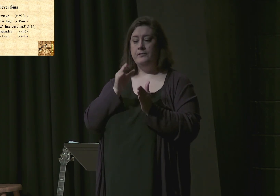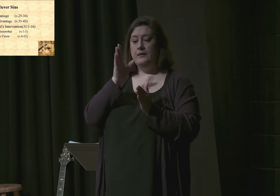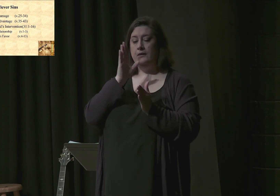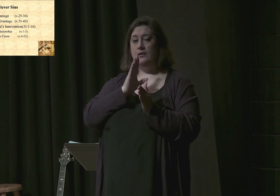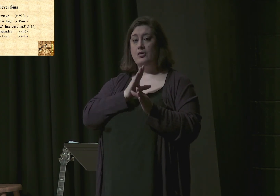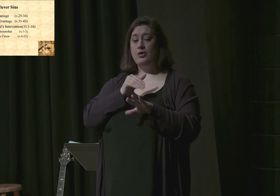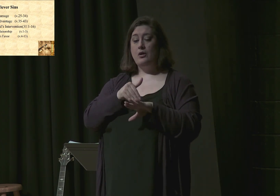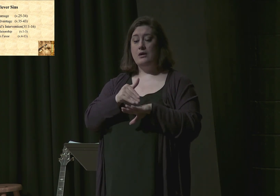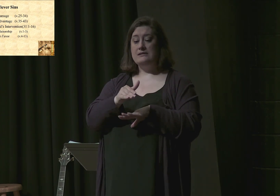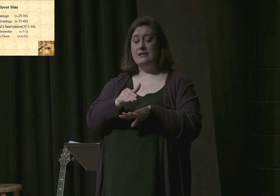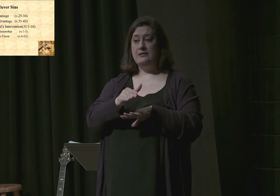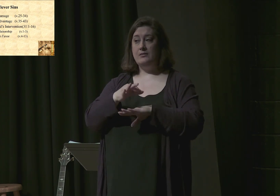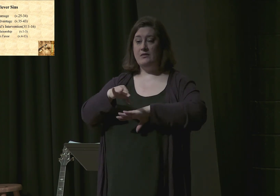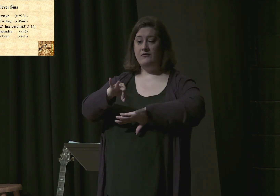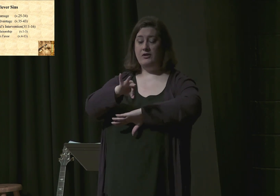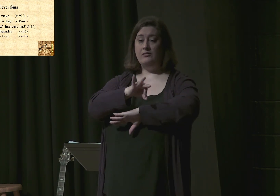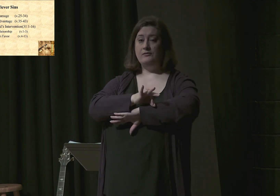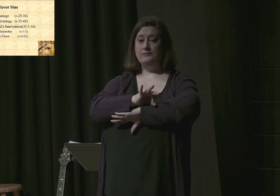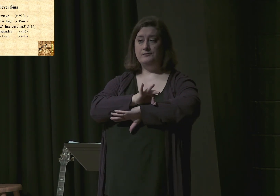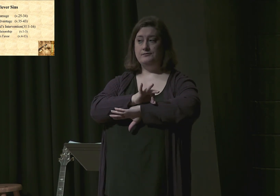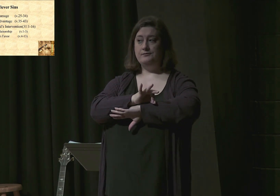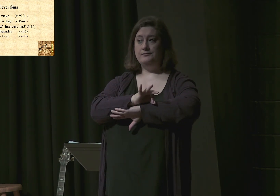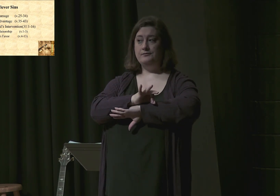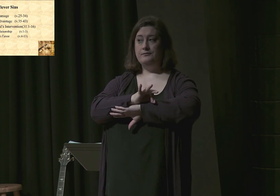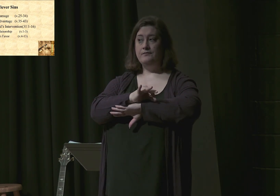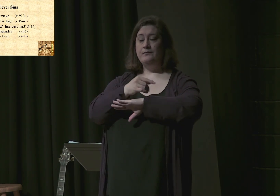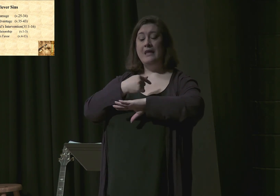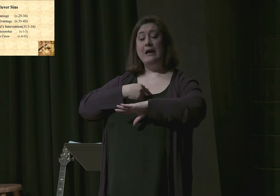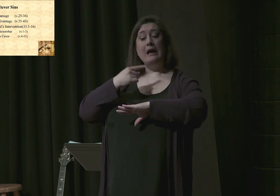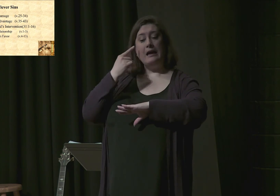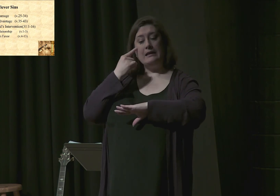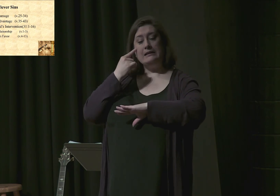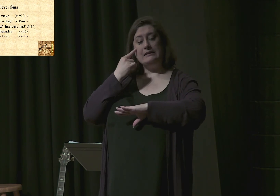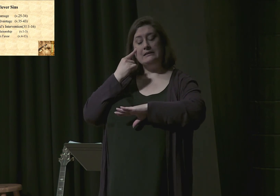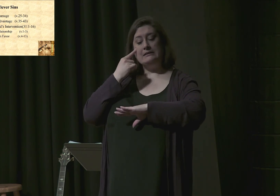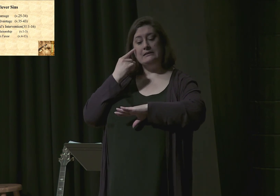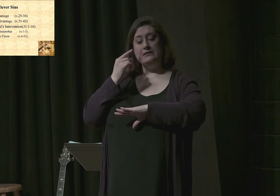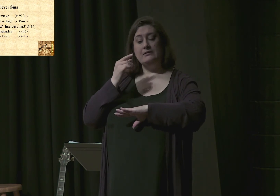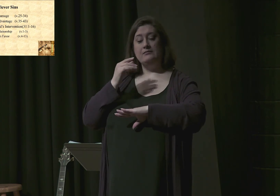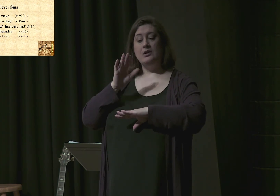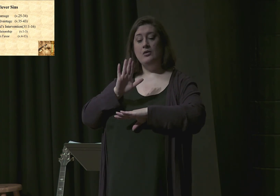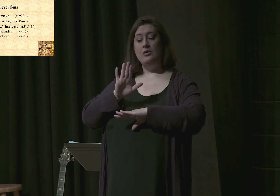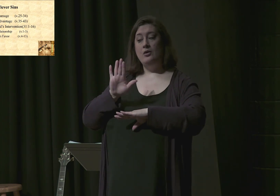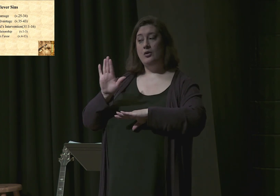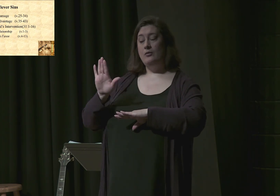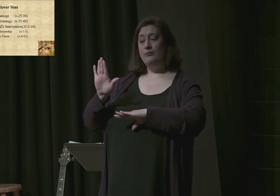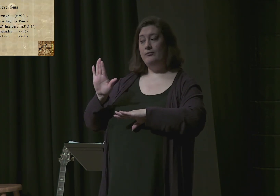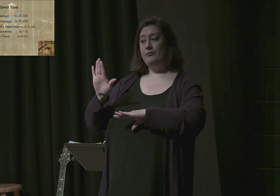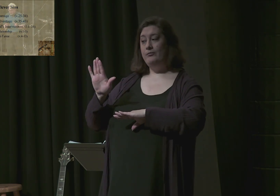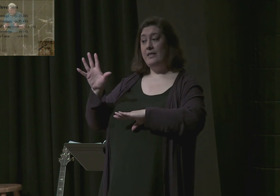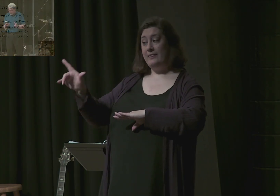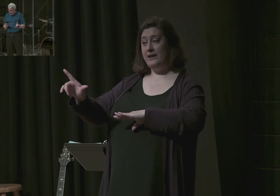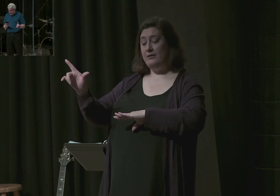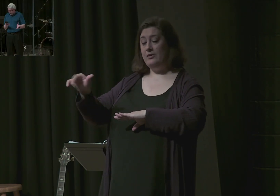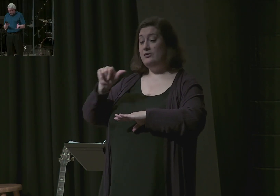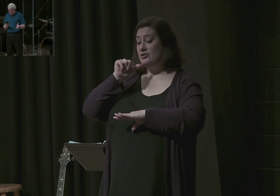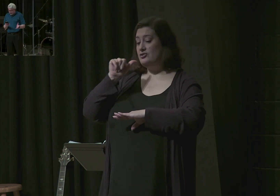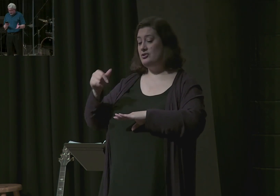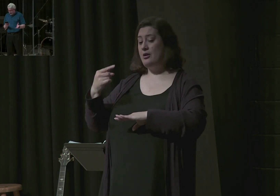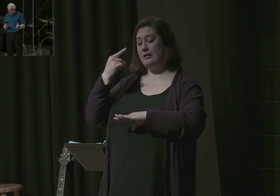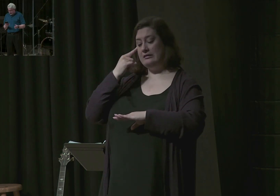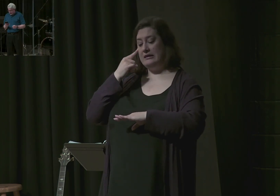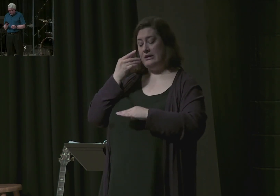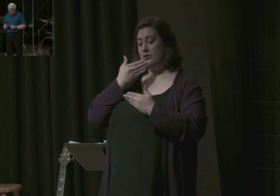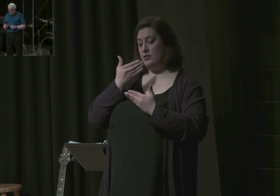Leah into the field where his flock was and said to them, I see that your father does not regard me with the favor